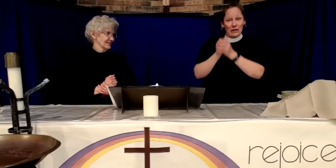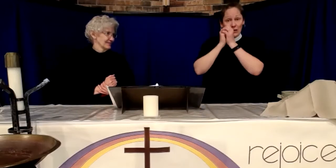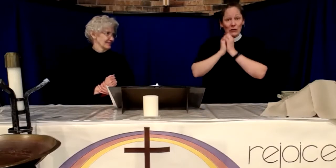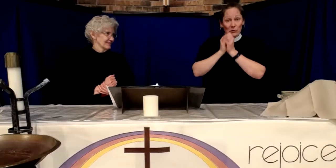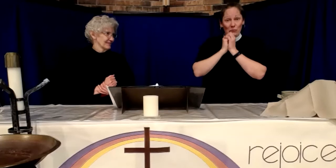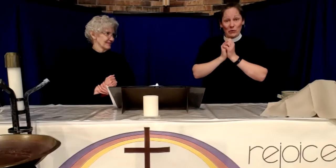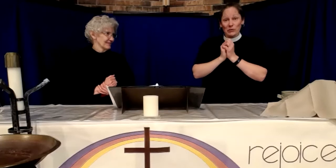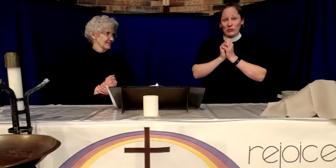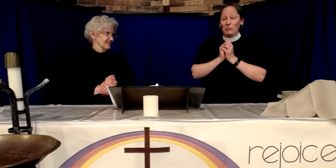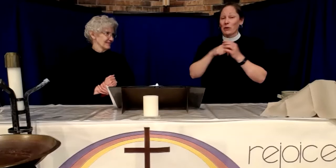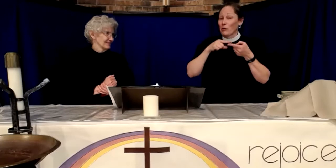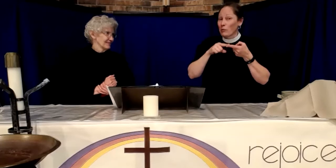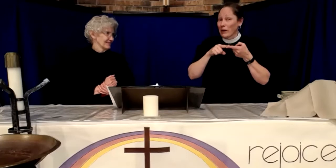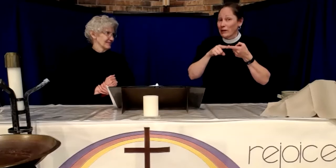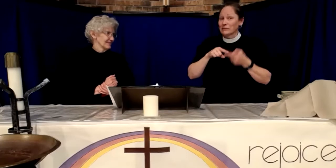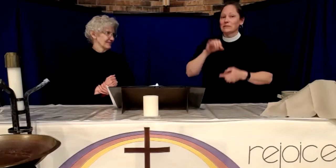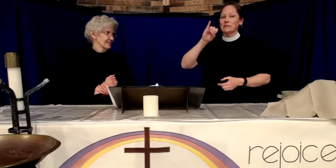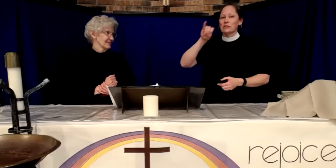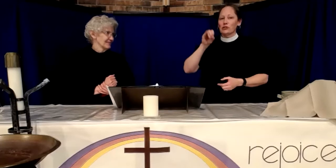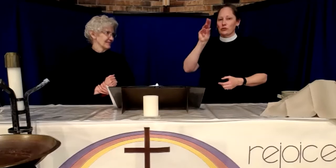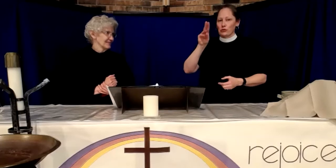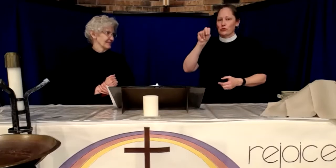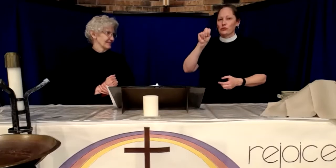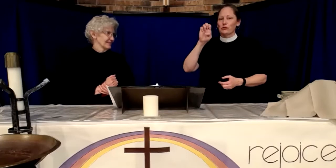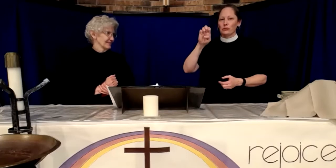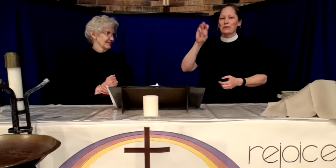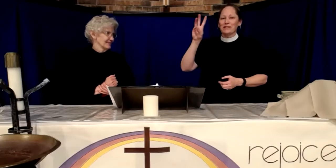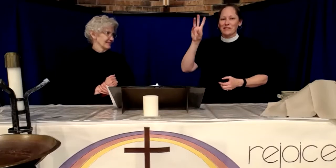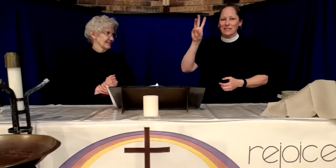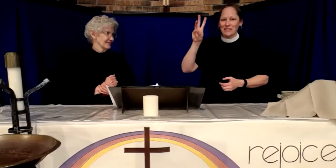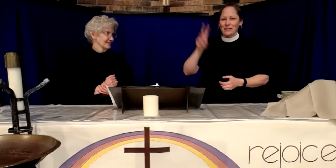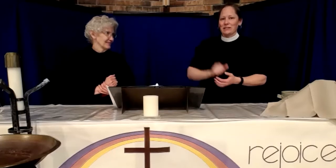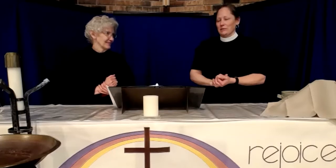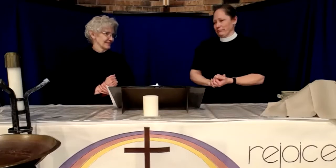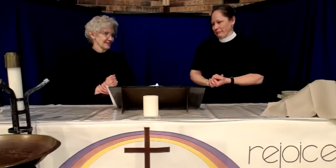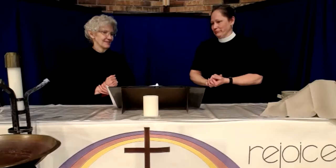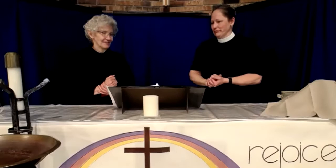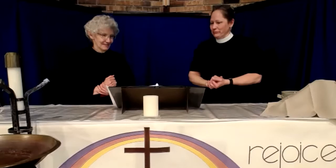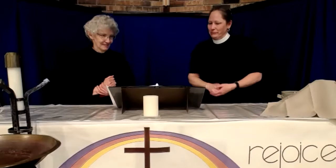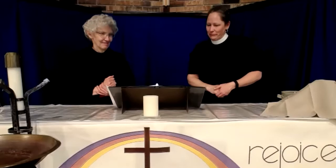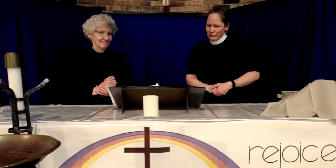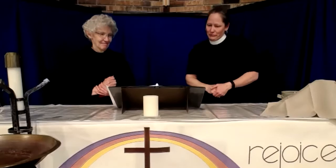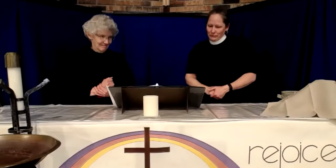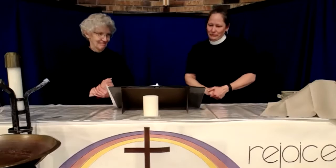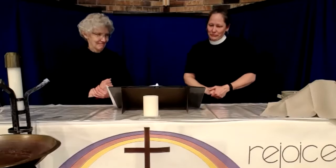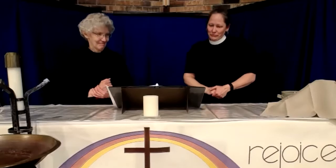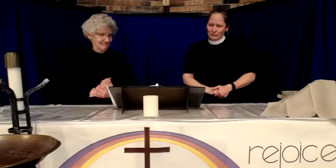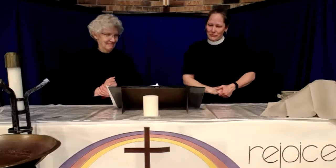Also, we will start having outdoor worship the first weekend in June, which is June